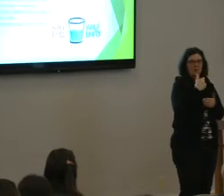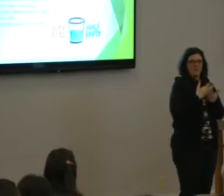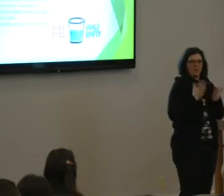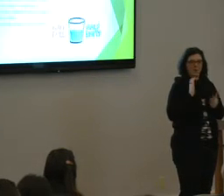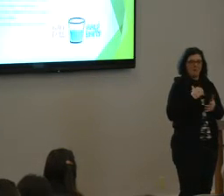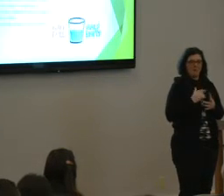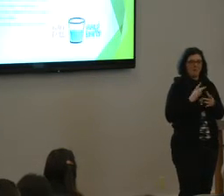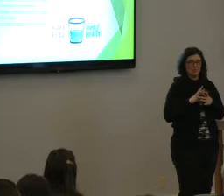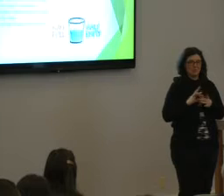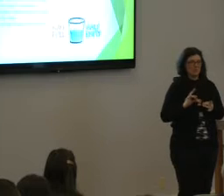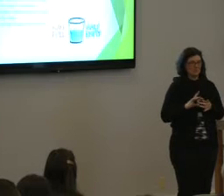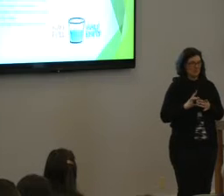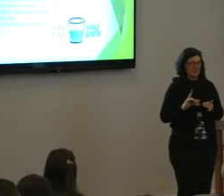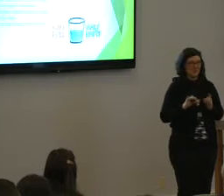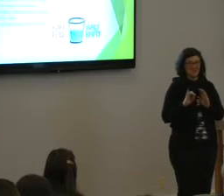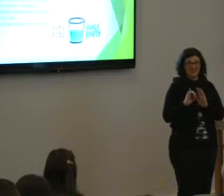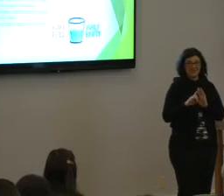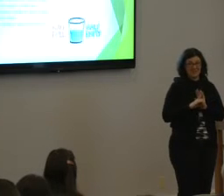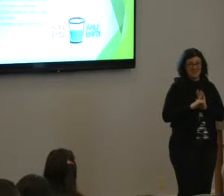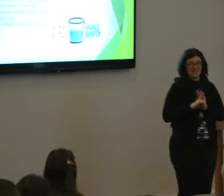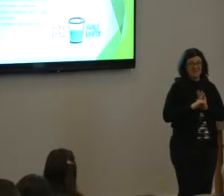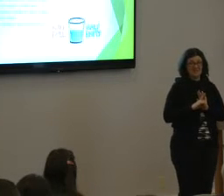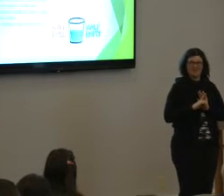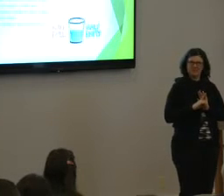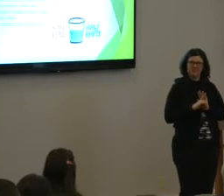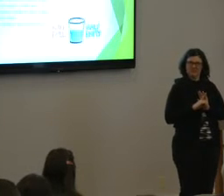our stories and parts of our identities, but